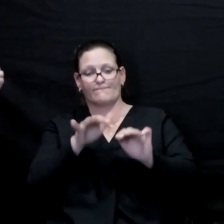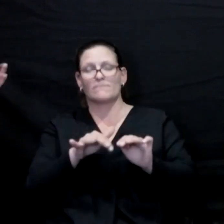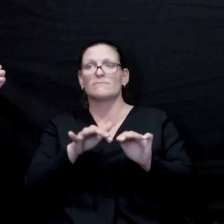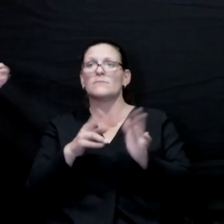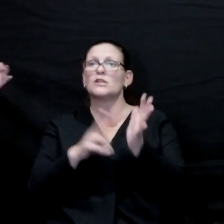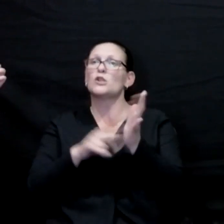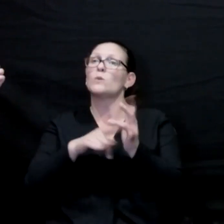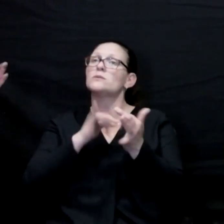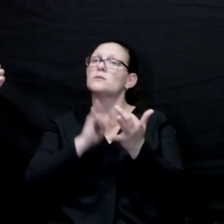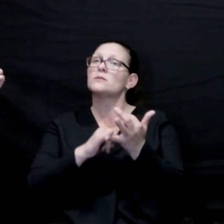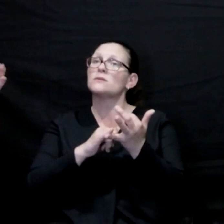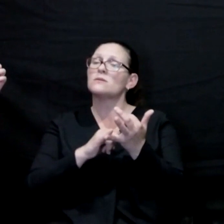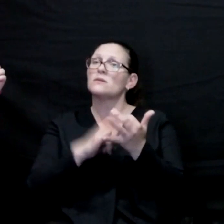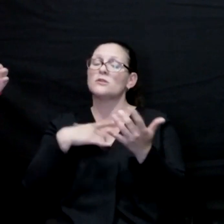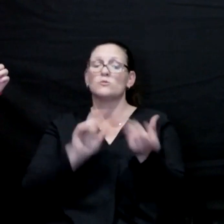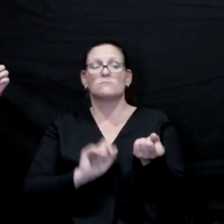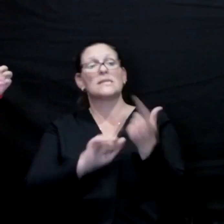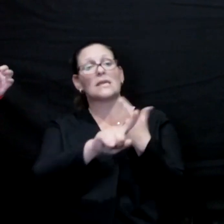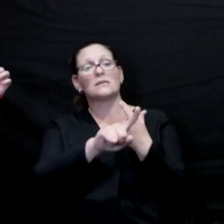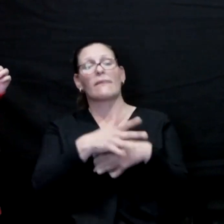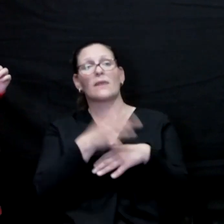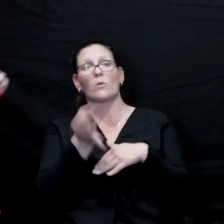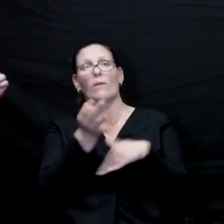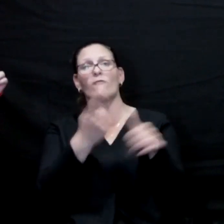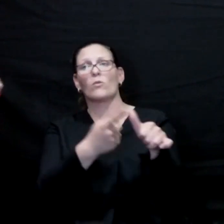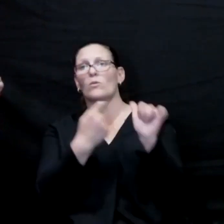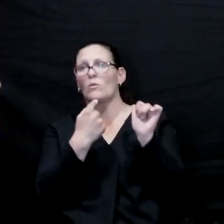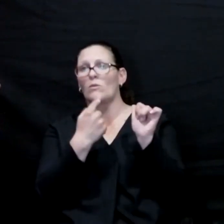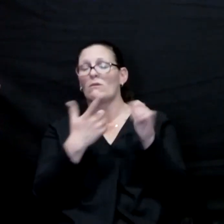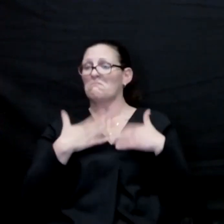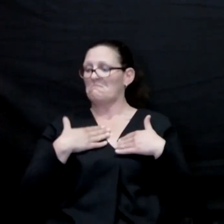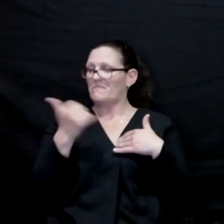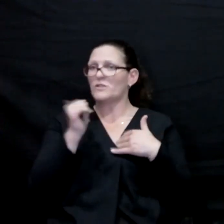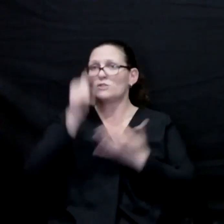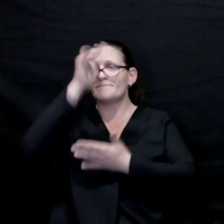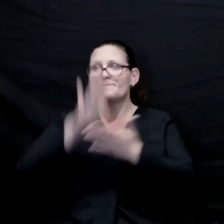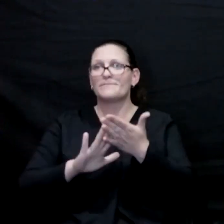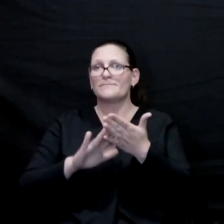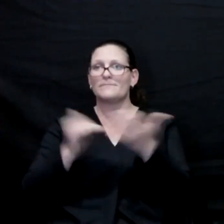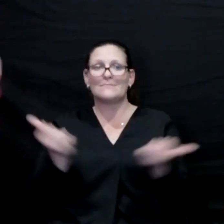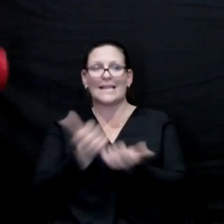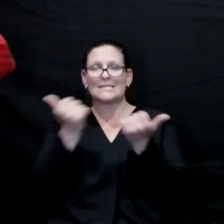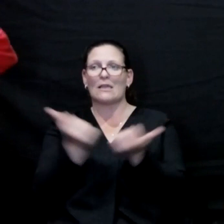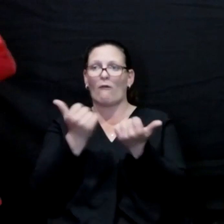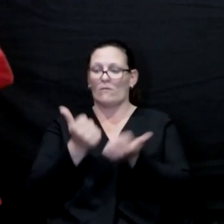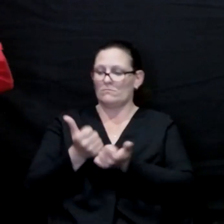and you wait. I've supported lots of people to do it. Send it off, wait for an